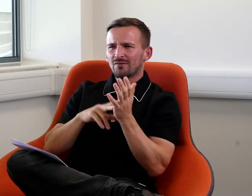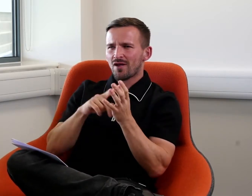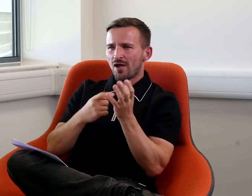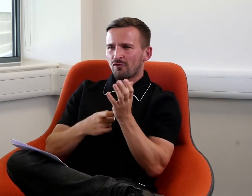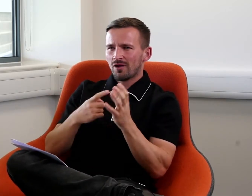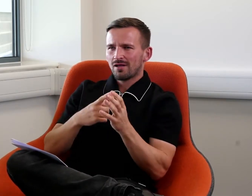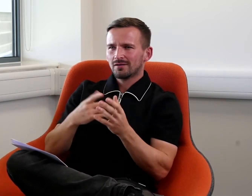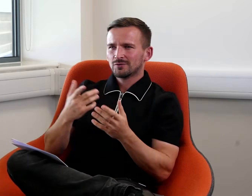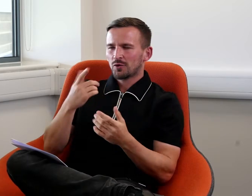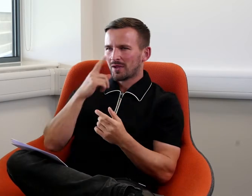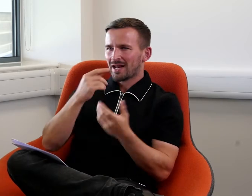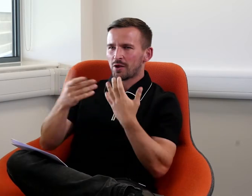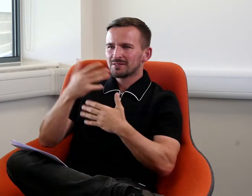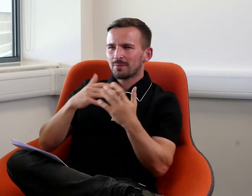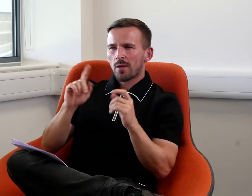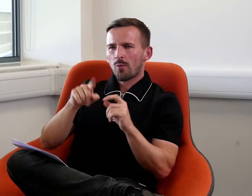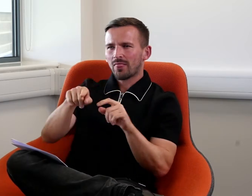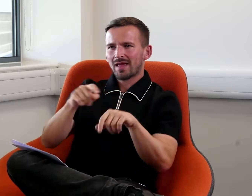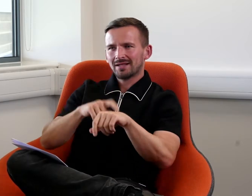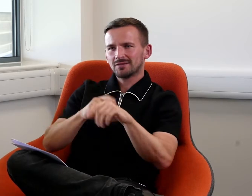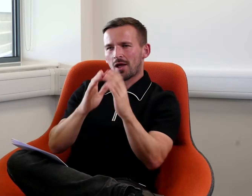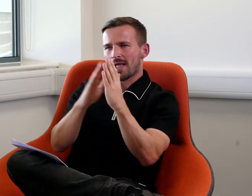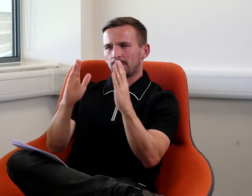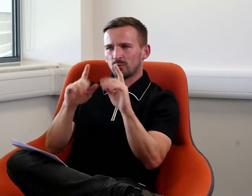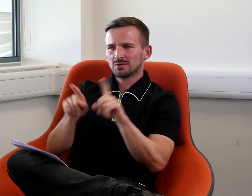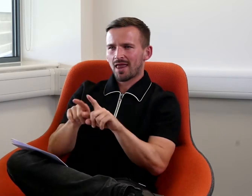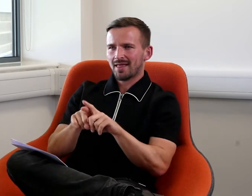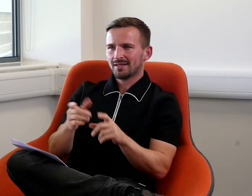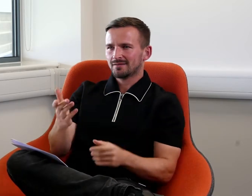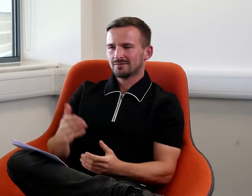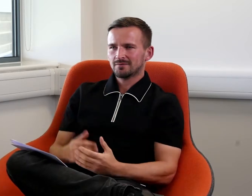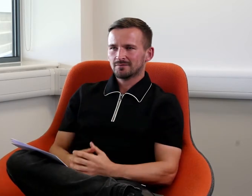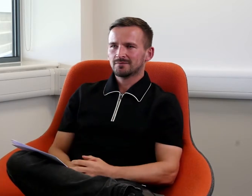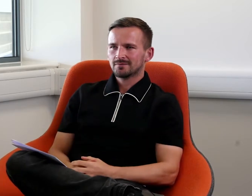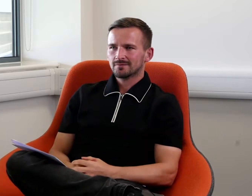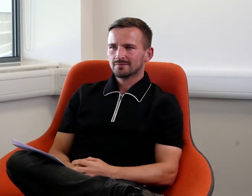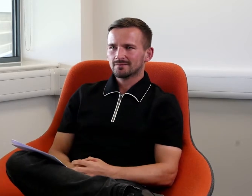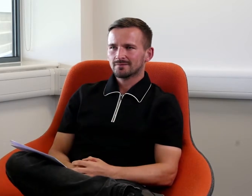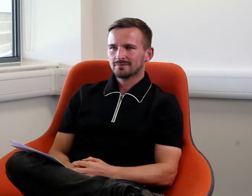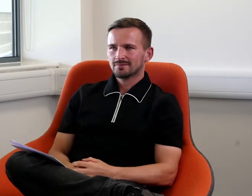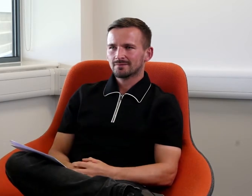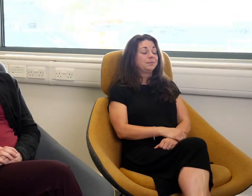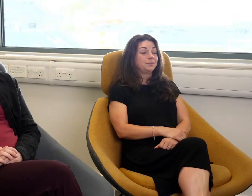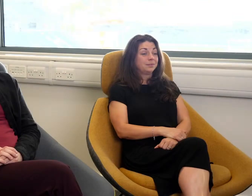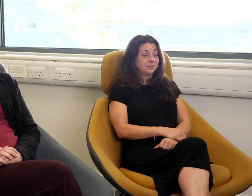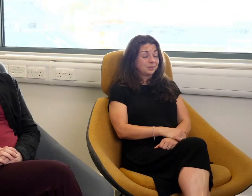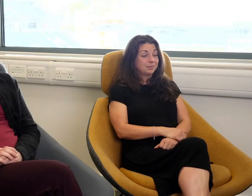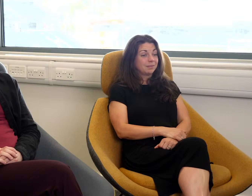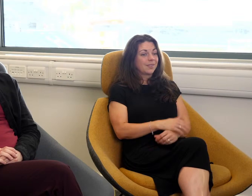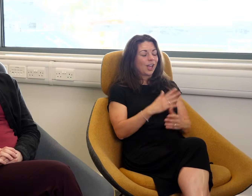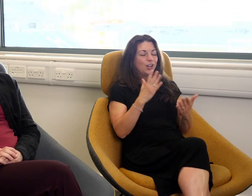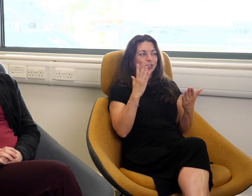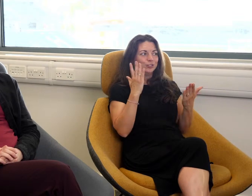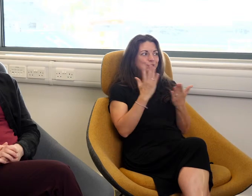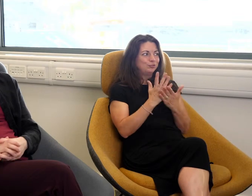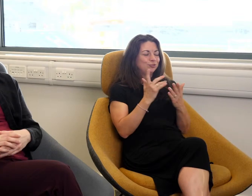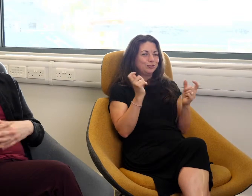against Shailesh Farah. Could you explain what it felt like at that time? It was really strange, because there was this big